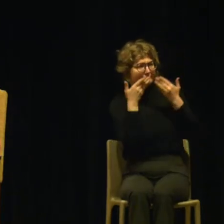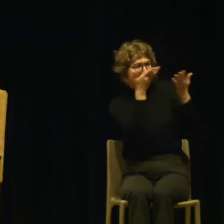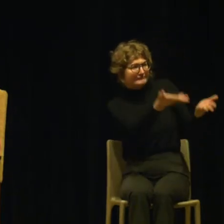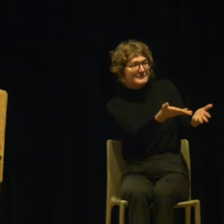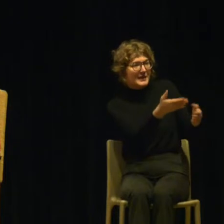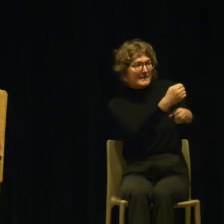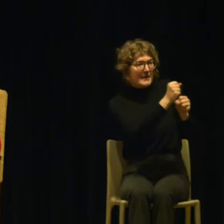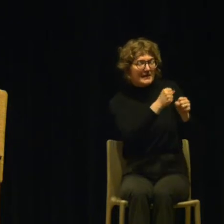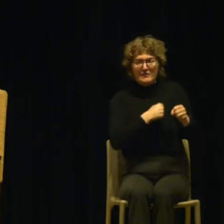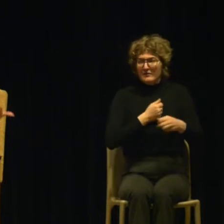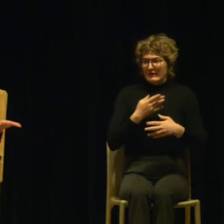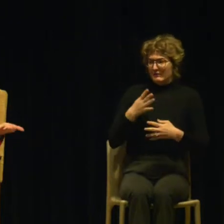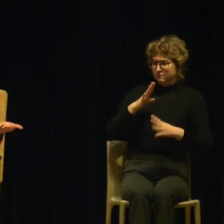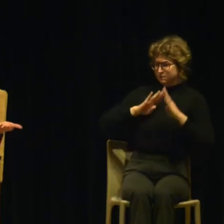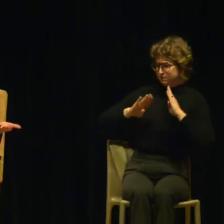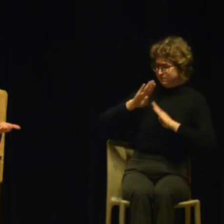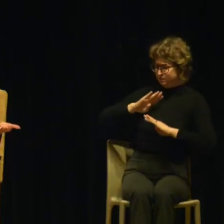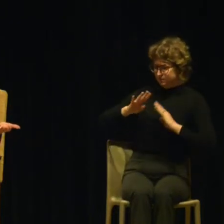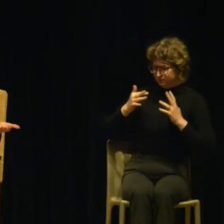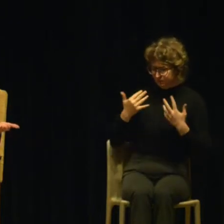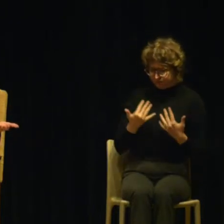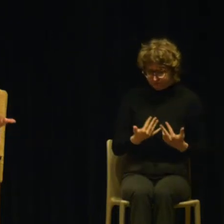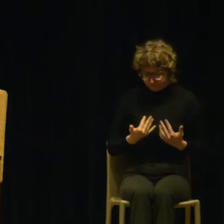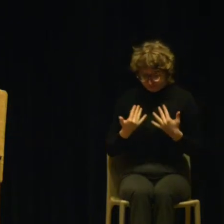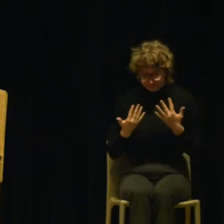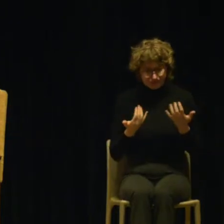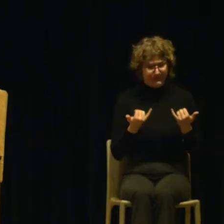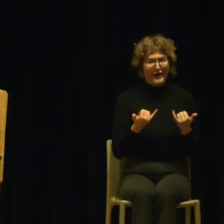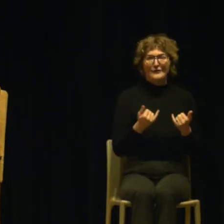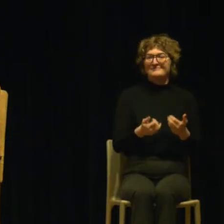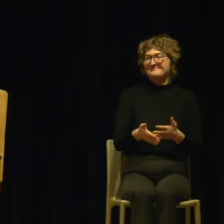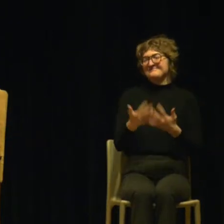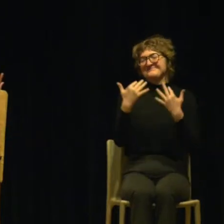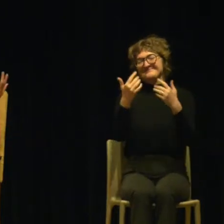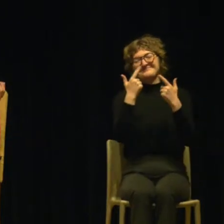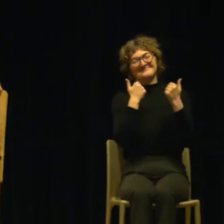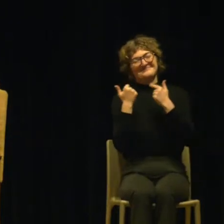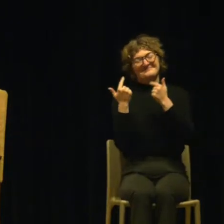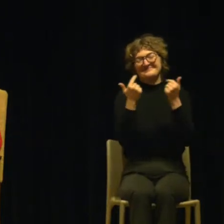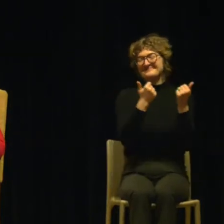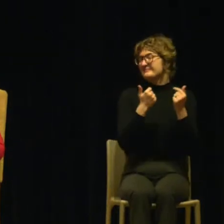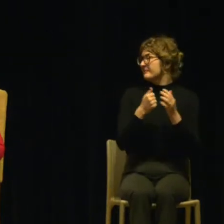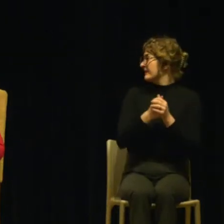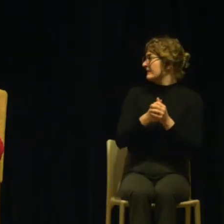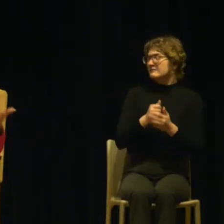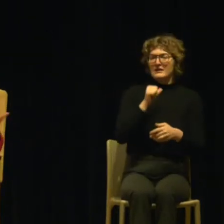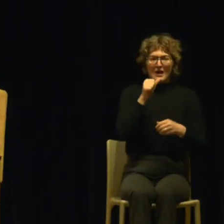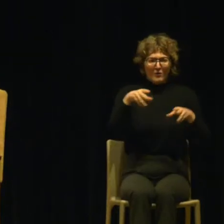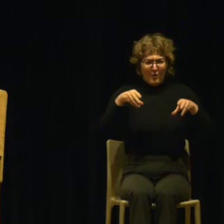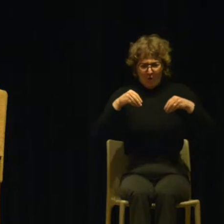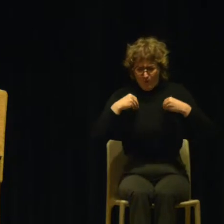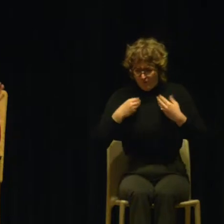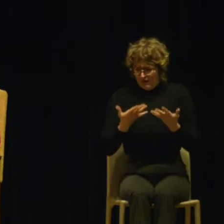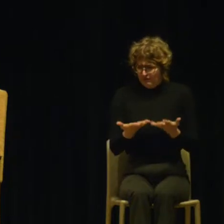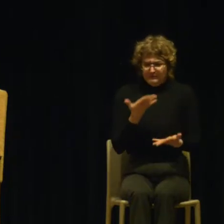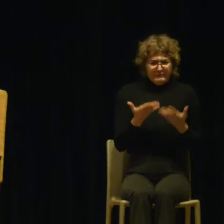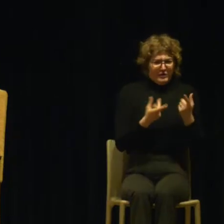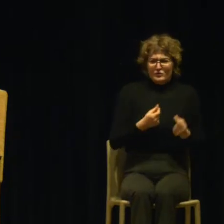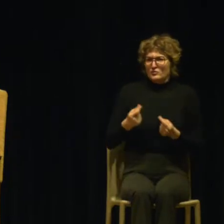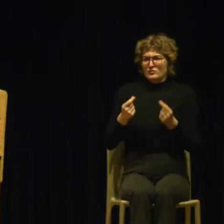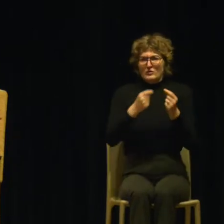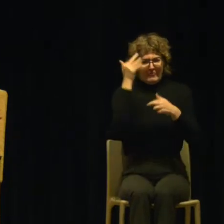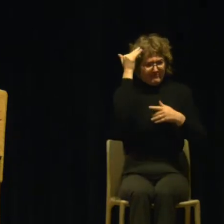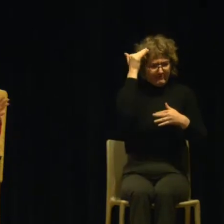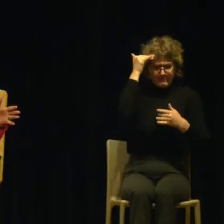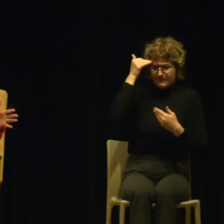make me worried about something you need to be worried about, you know? Transference. Oh my goodness. And now I got to hold on it. And I'm like, oh my God. And I'm thinking about it. I